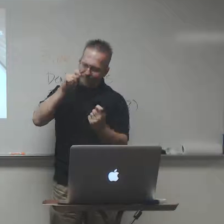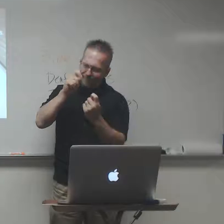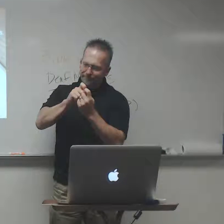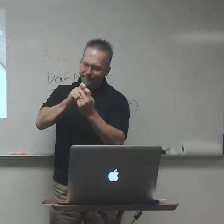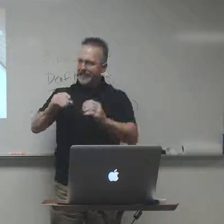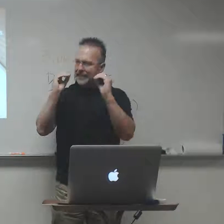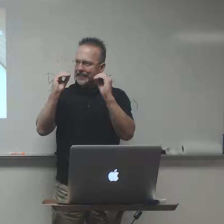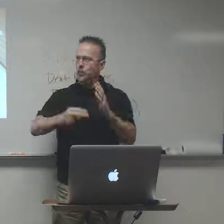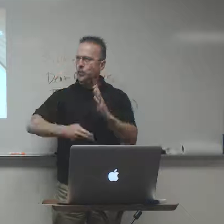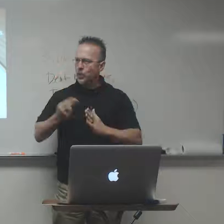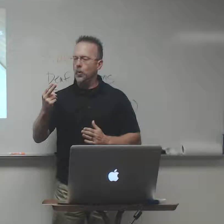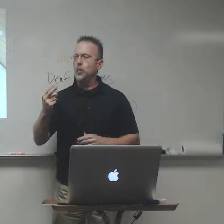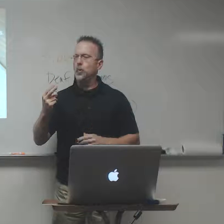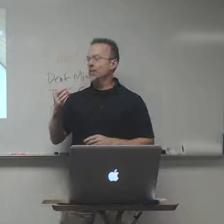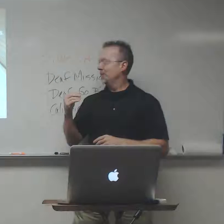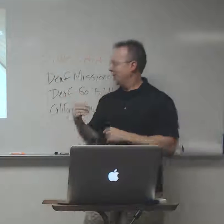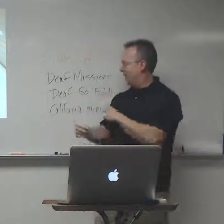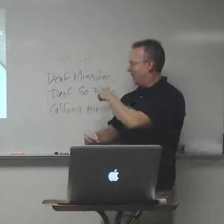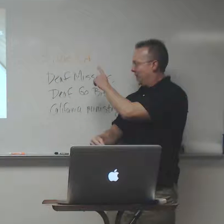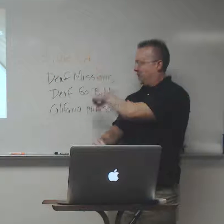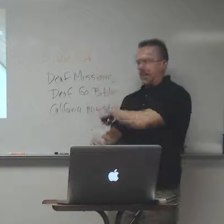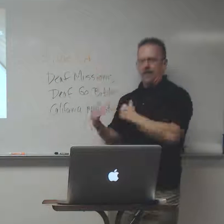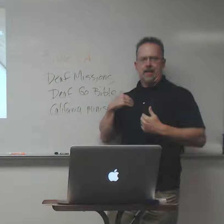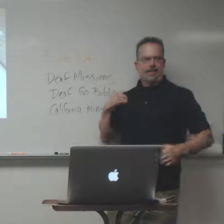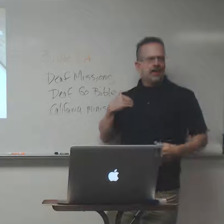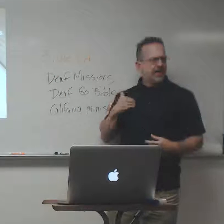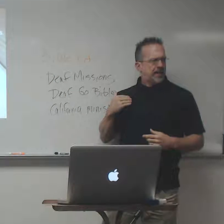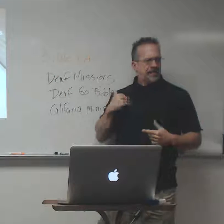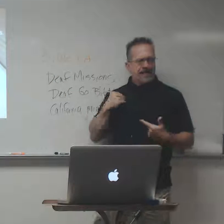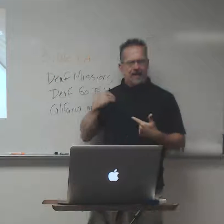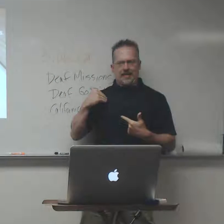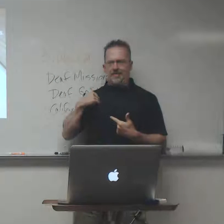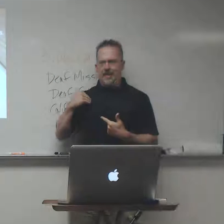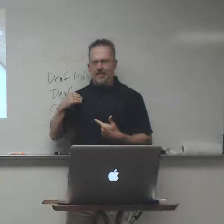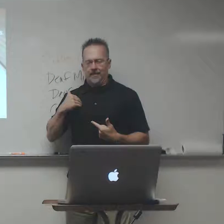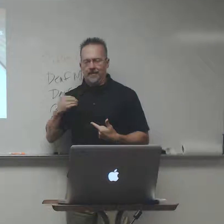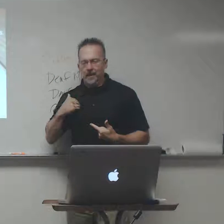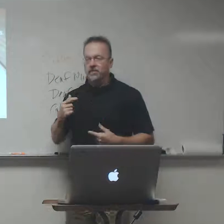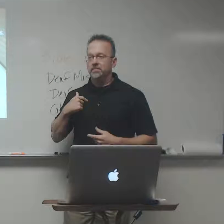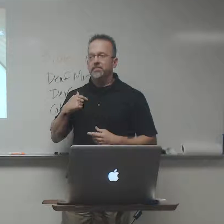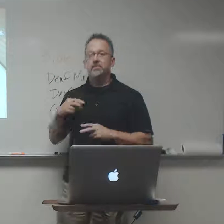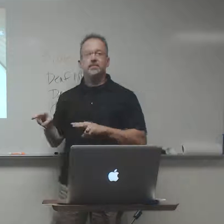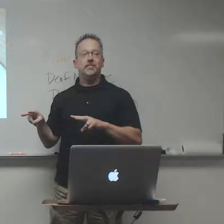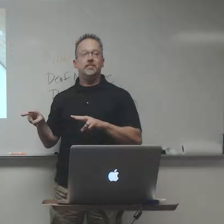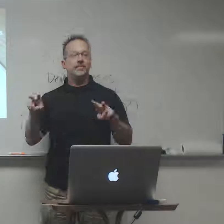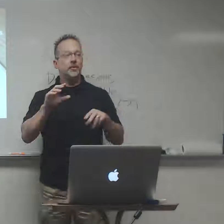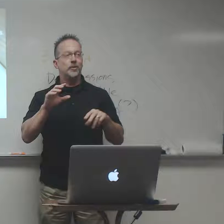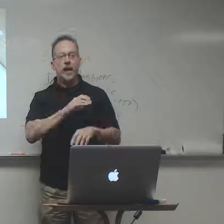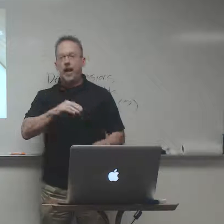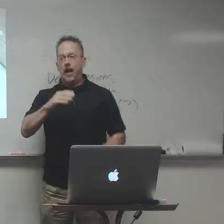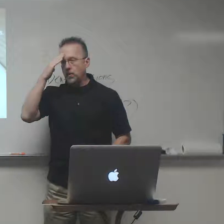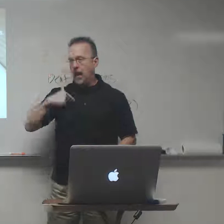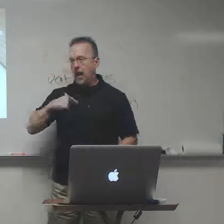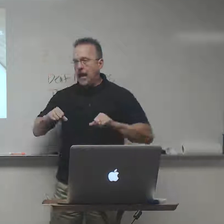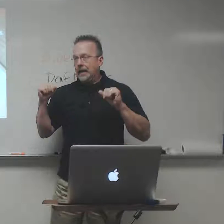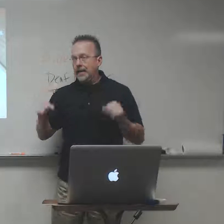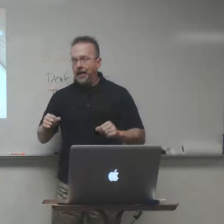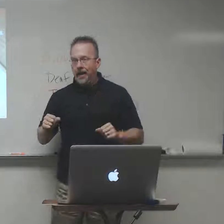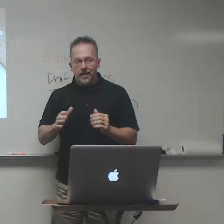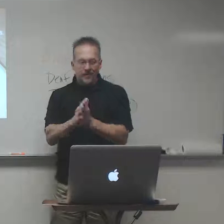teachings there. There's not exactly a focus on teaching the truth. They have a lot of stuff that was really nagging me,